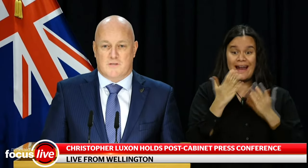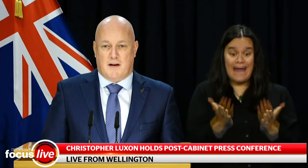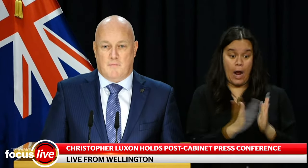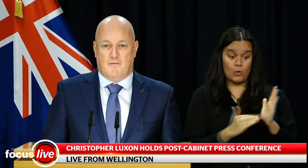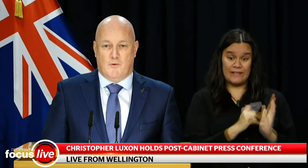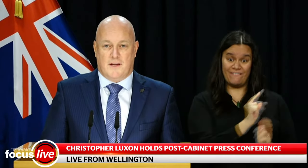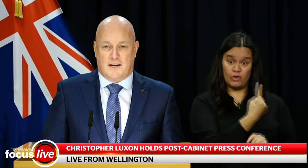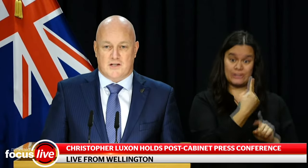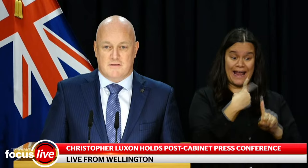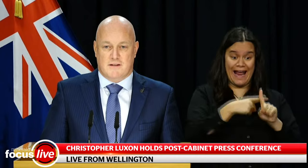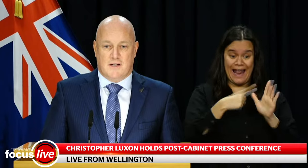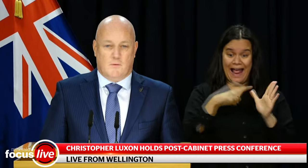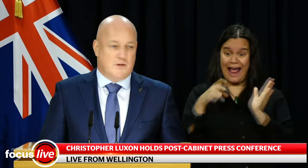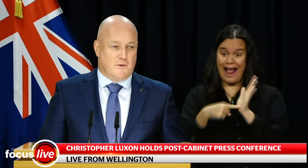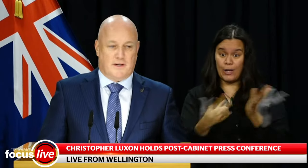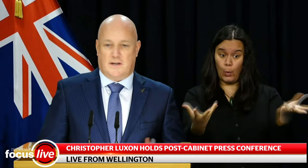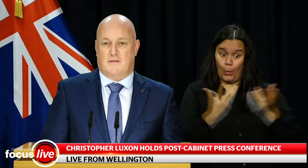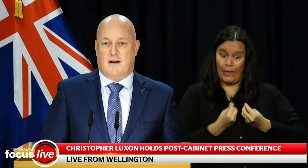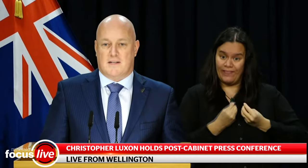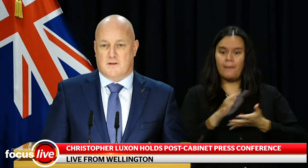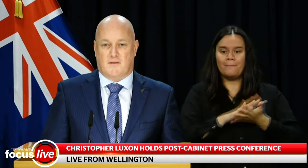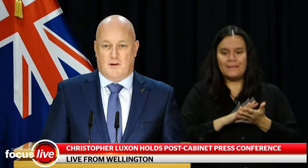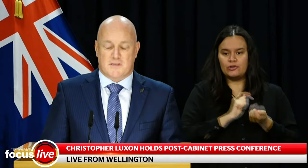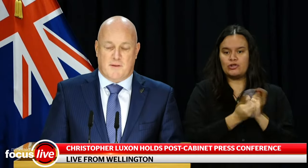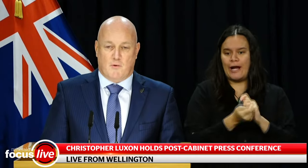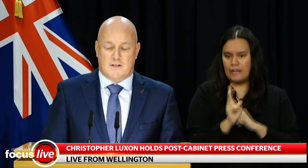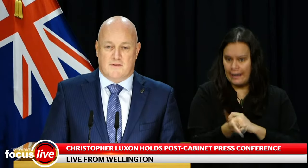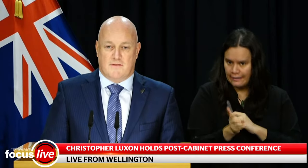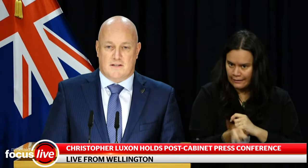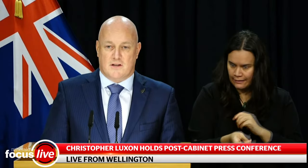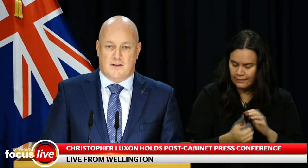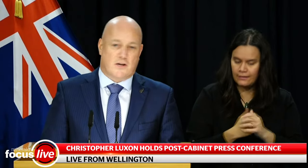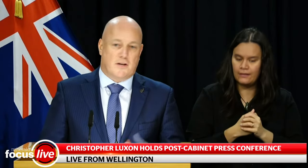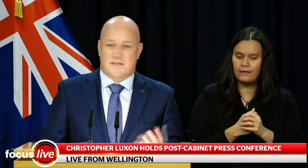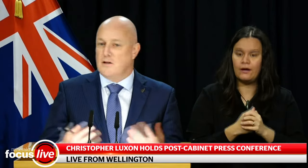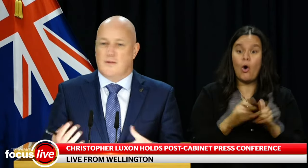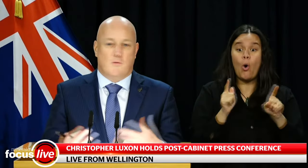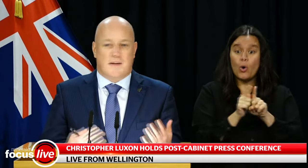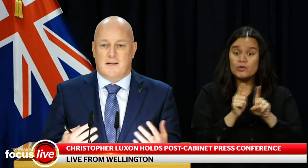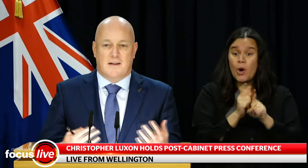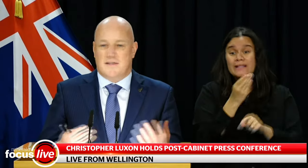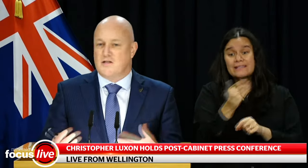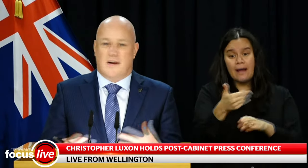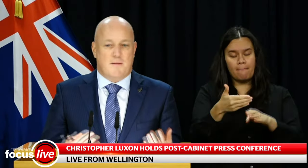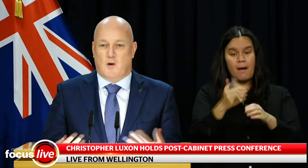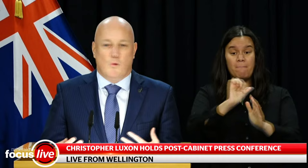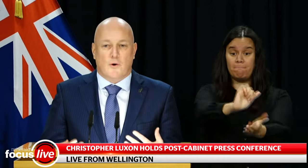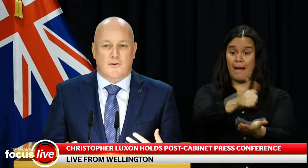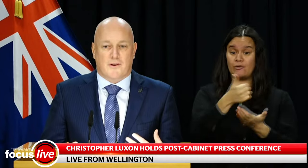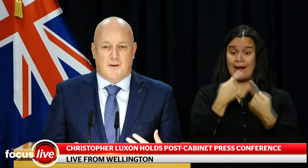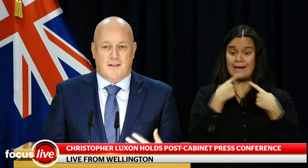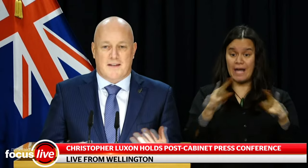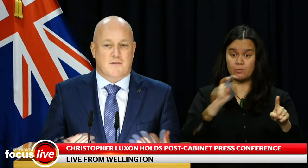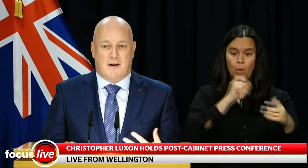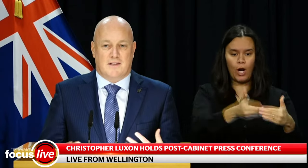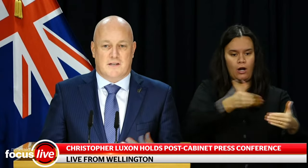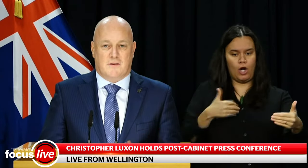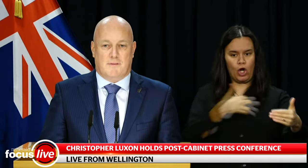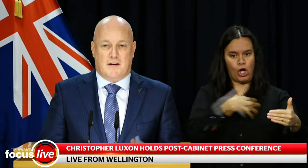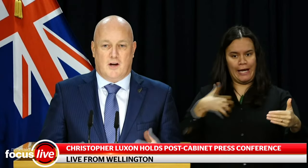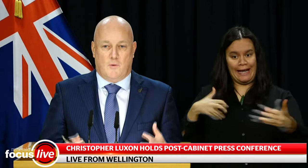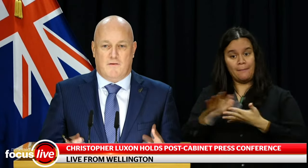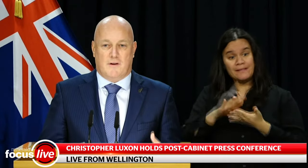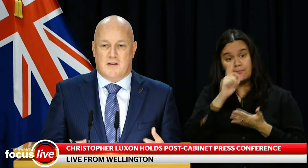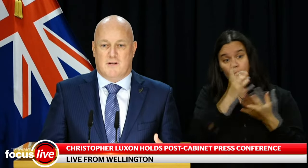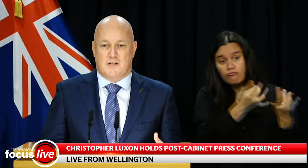that we talked about before the election. We're doing it in advance, giving lots of people lots of advance notice. So, yes, look, it's a dynamic world. You know what I mean? That's the reality